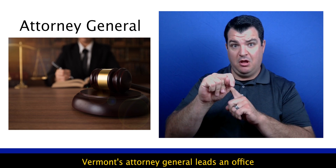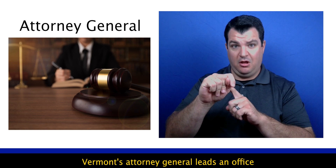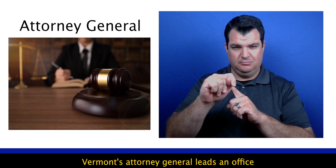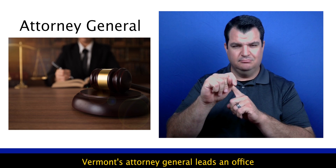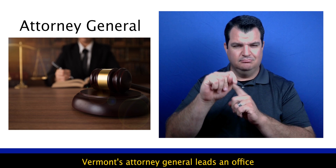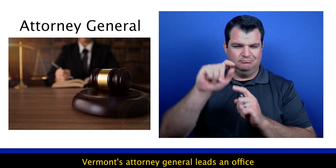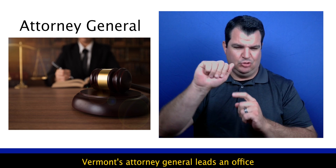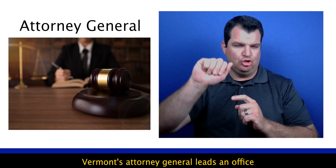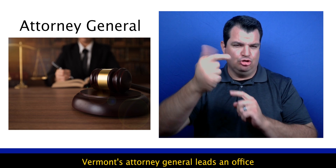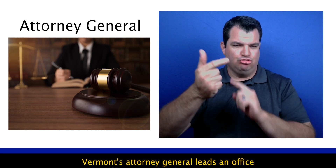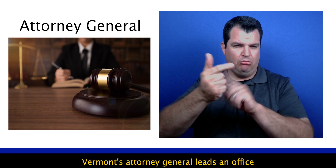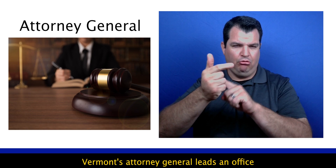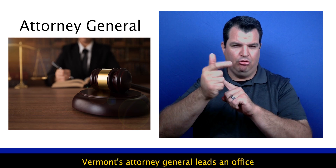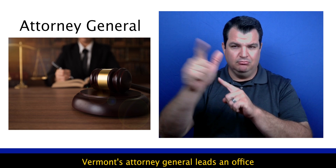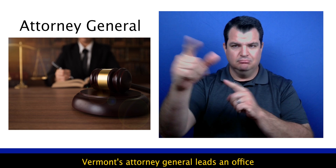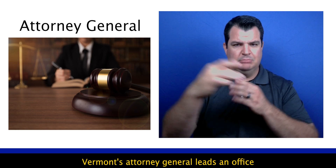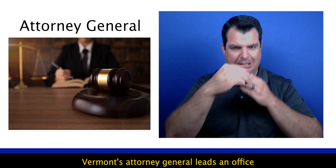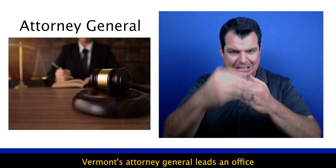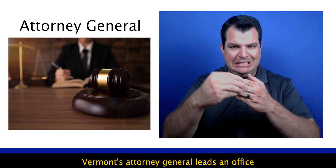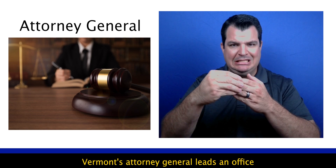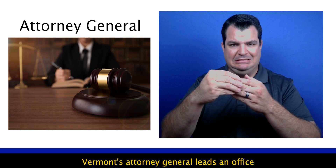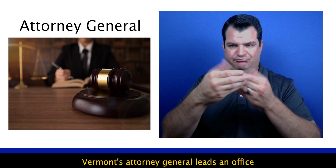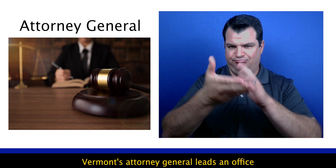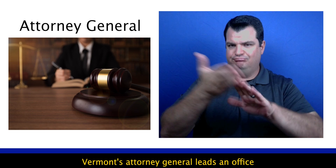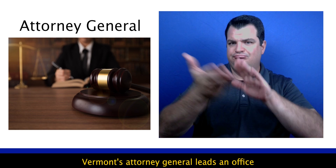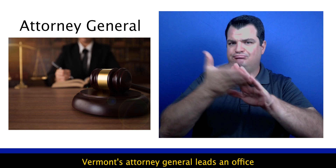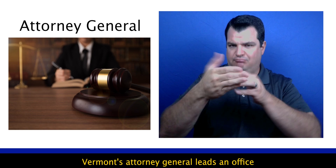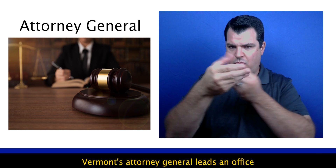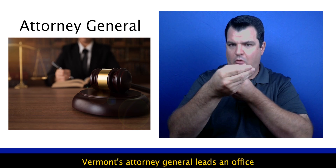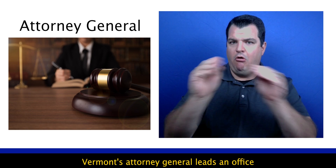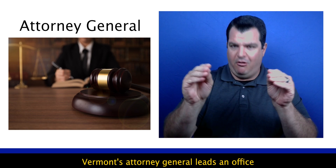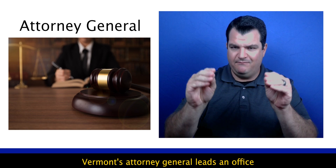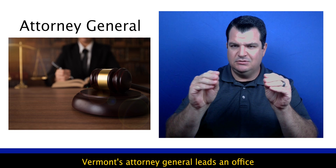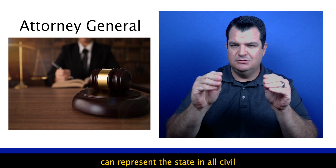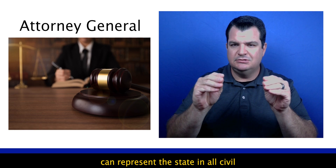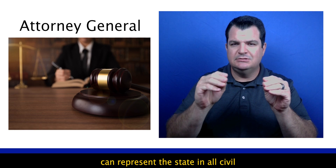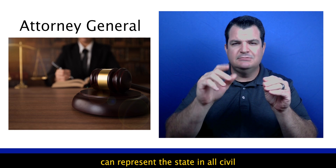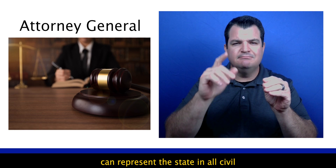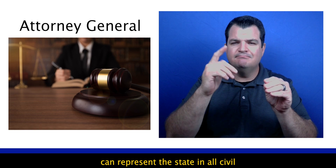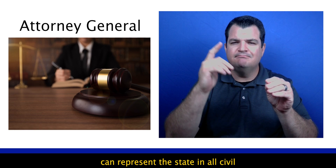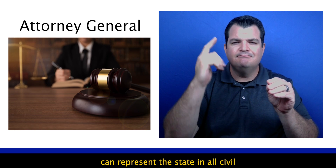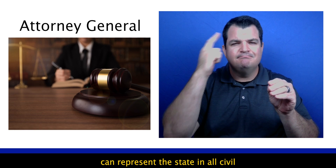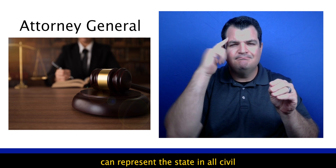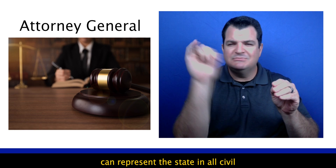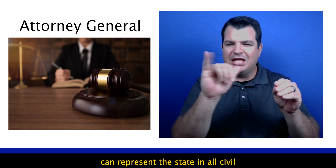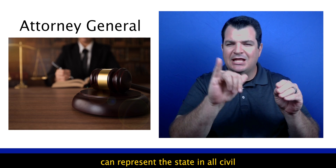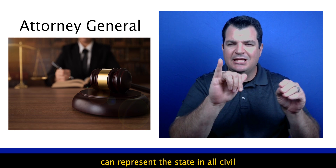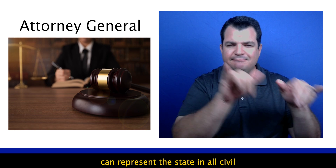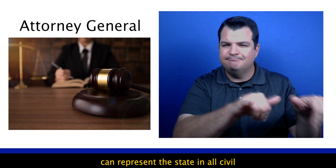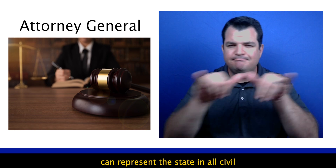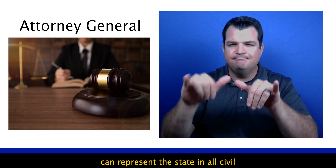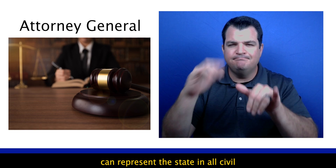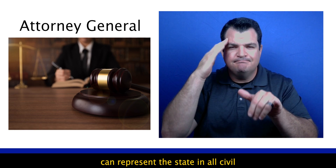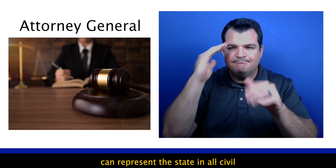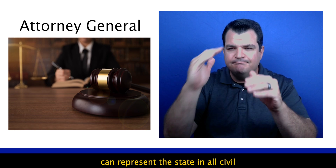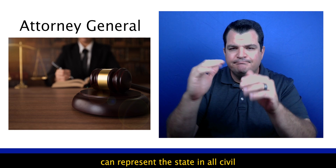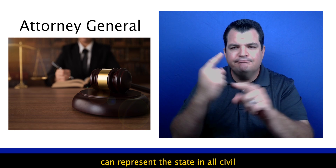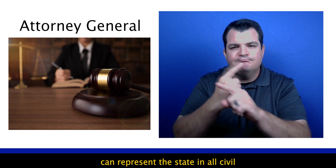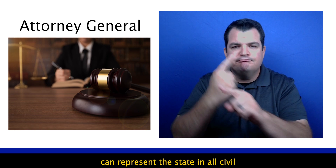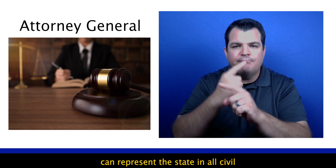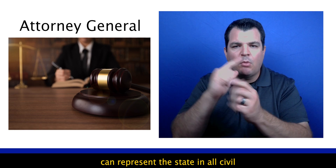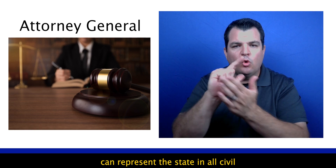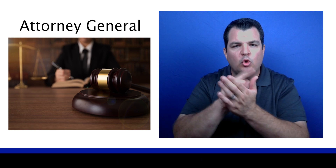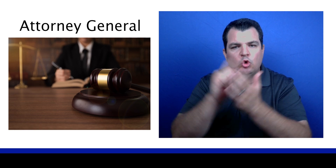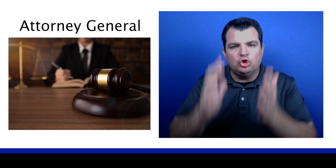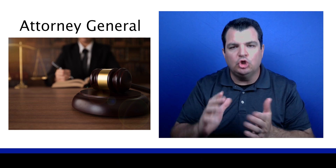Vermont's Attorney General leads an office that, like county-level state's attorneys, can represent the state in all civil and criminal